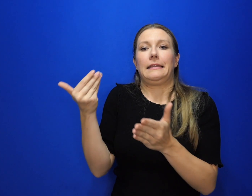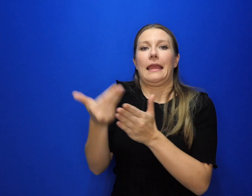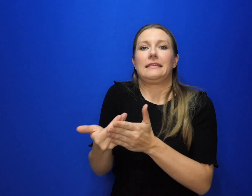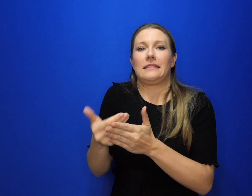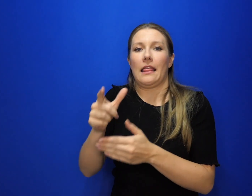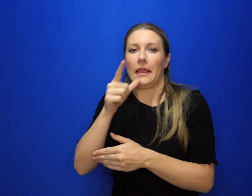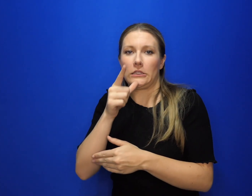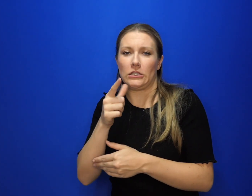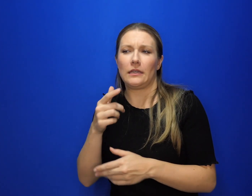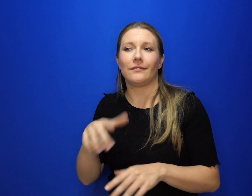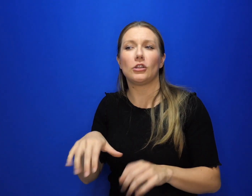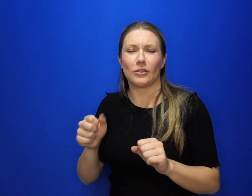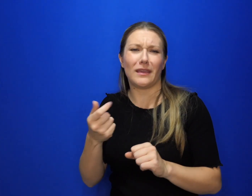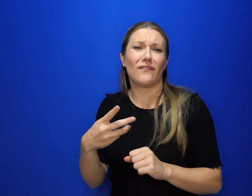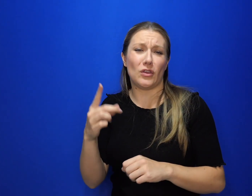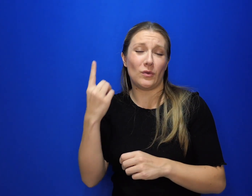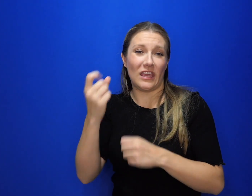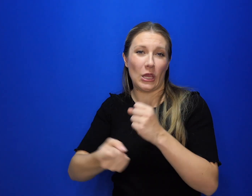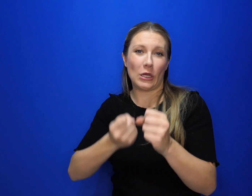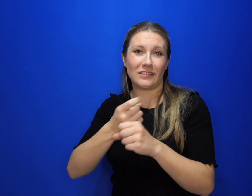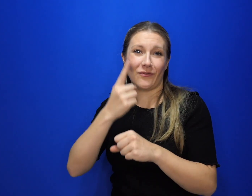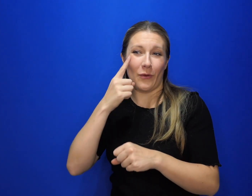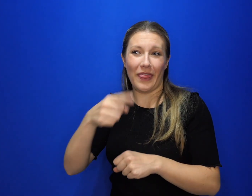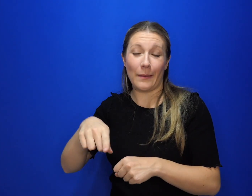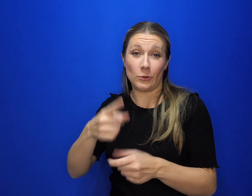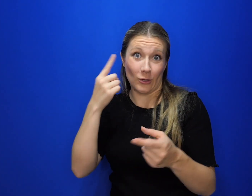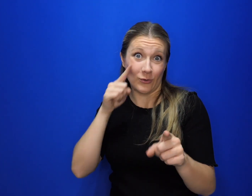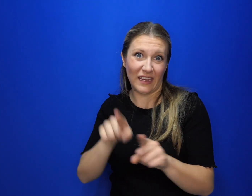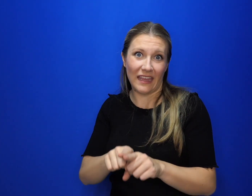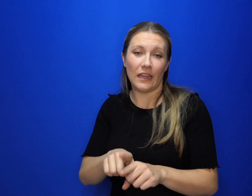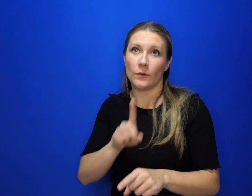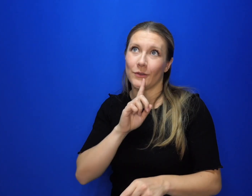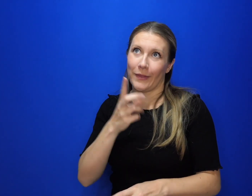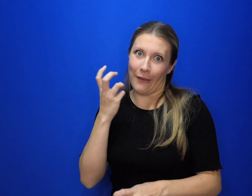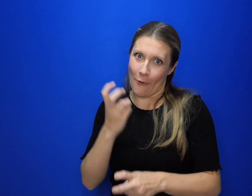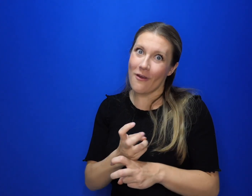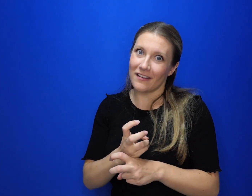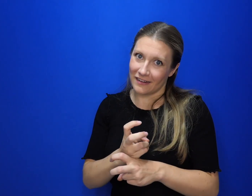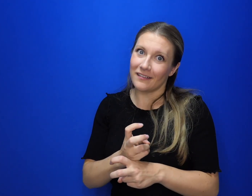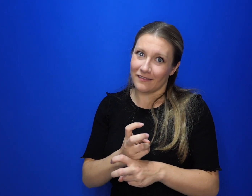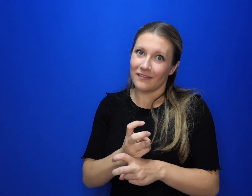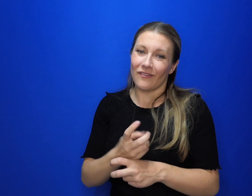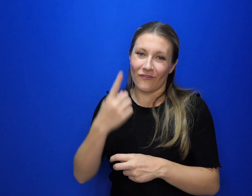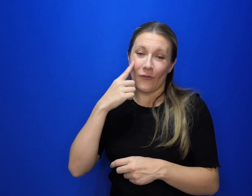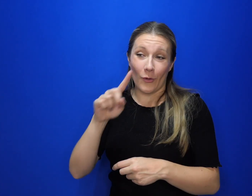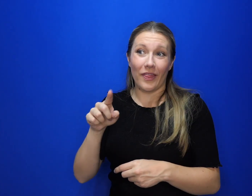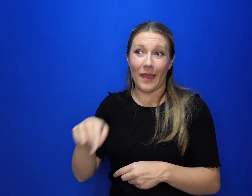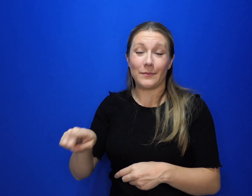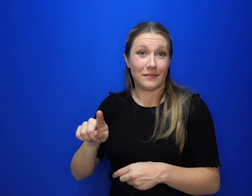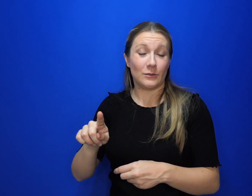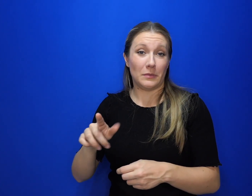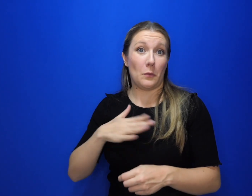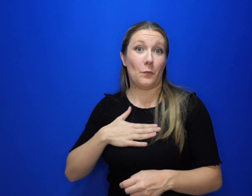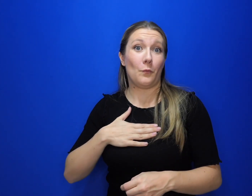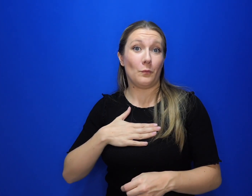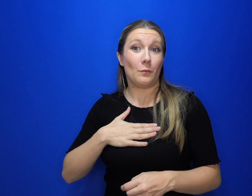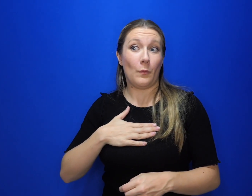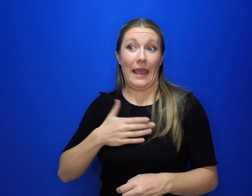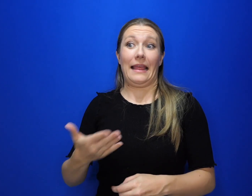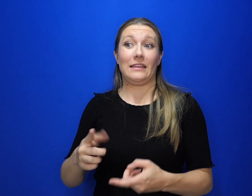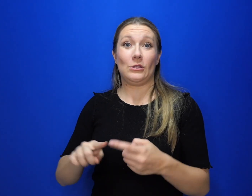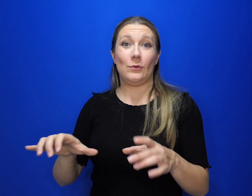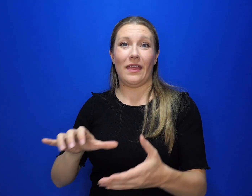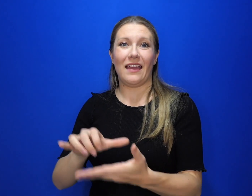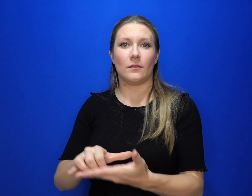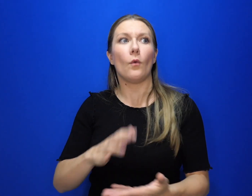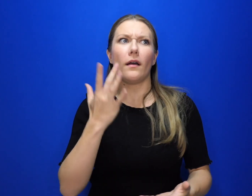a couple of years to get them to agree to that. And and it was hard. I mean, it was hard to get them to do that, to be perfectly honest. I was every